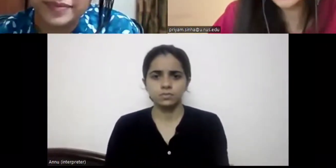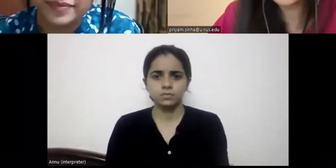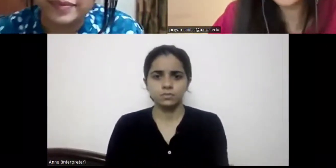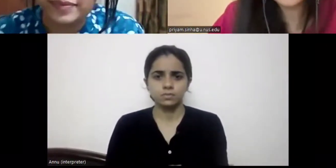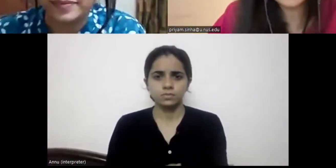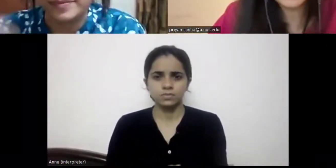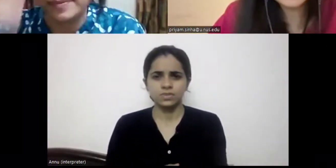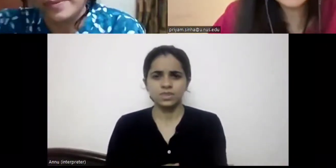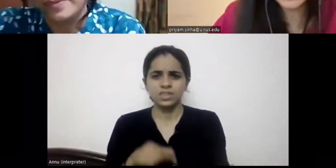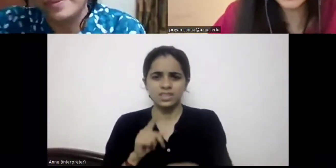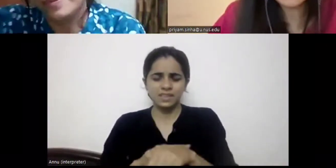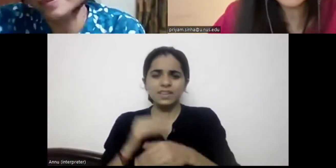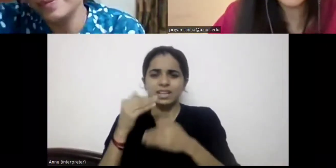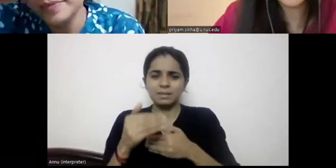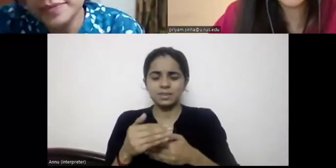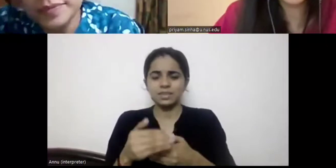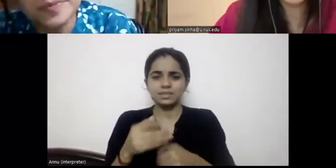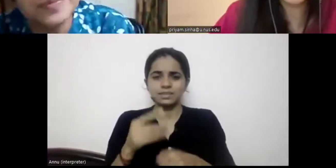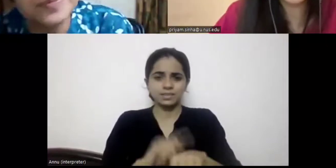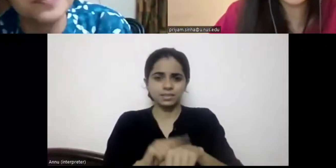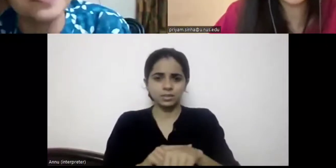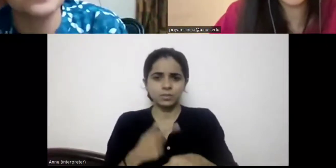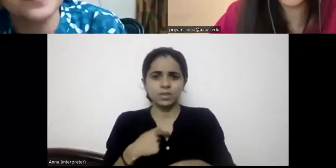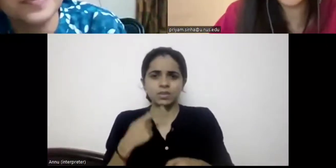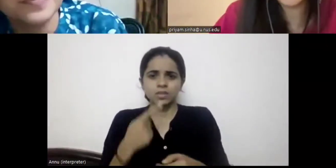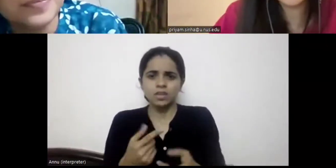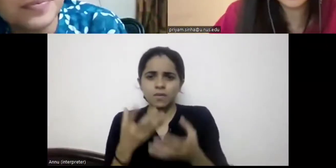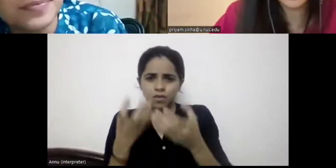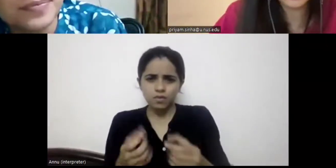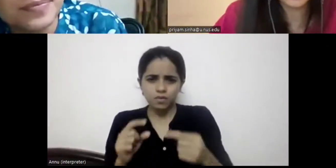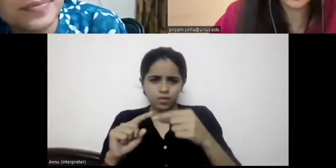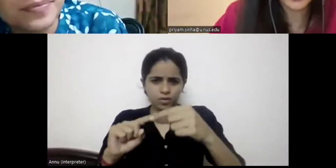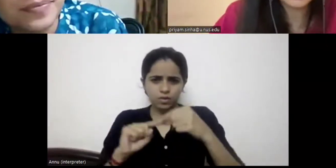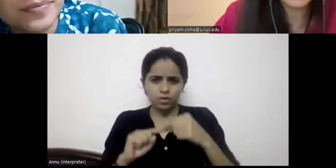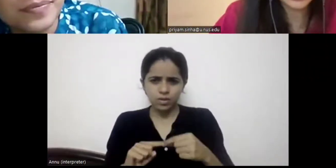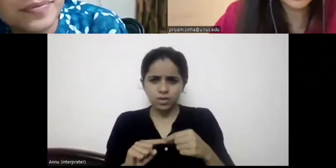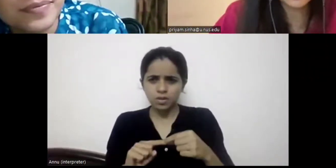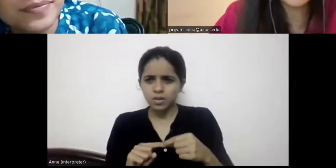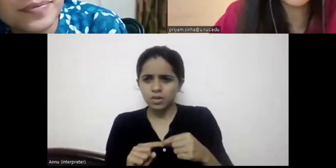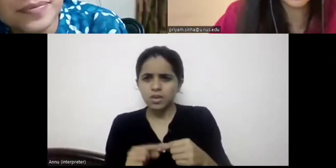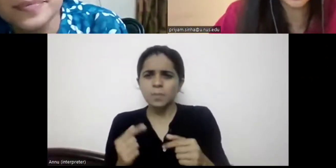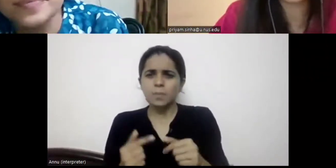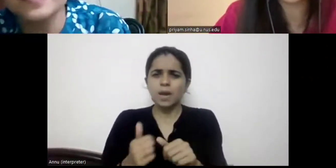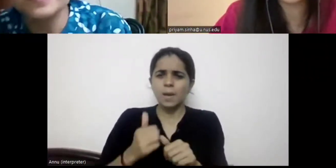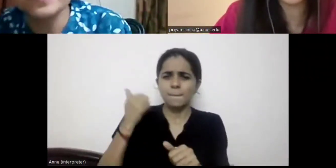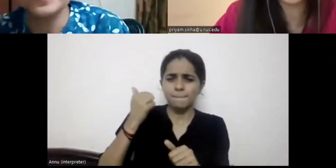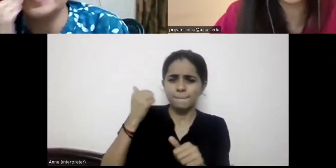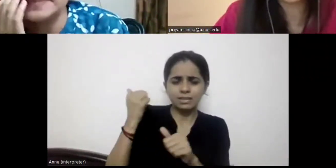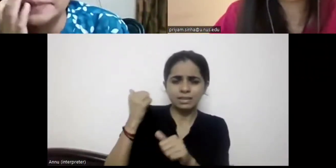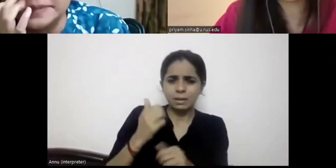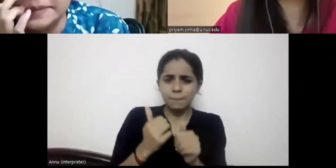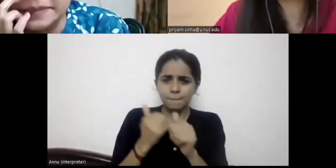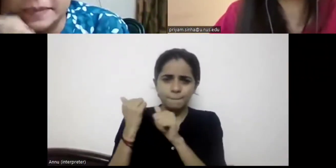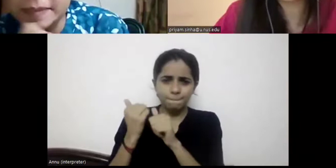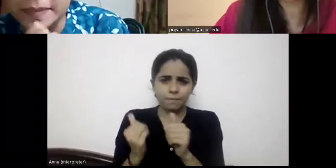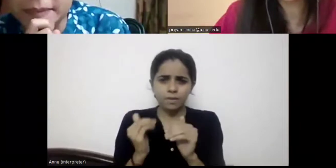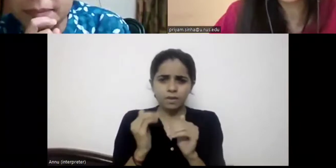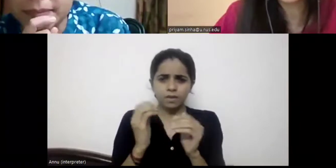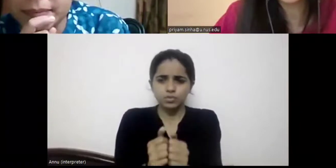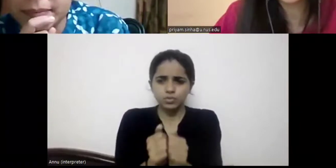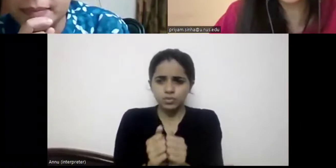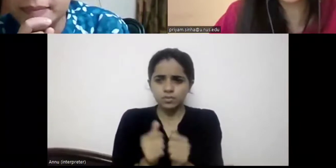Since we have very limited time, so I'll also read a question that was given quite early on in the chat box from